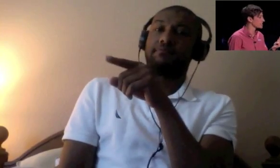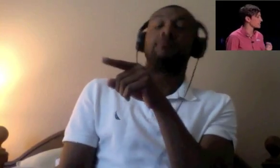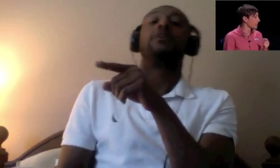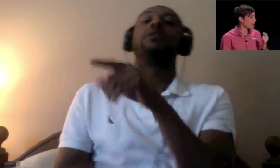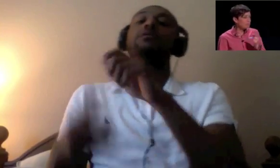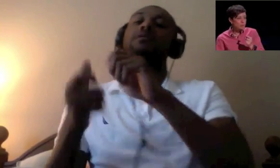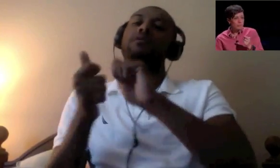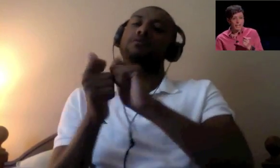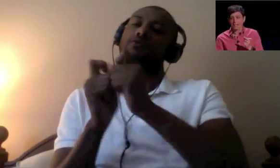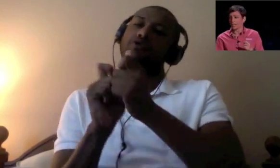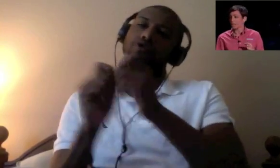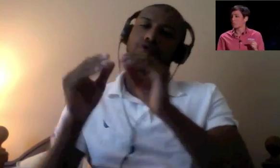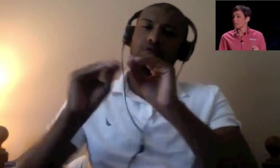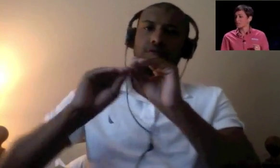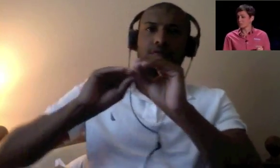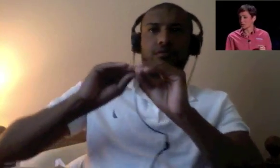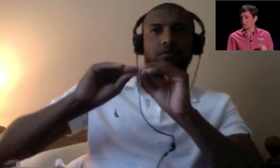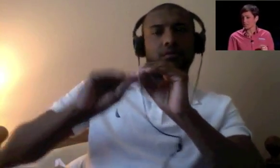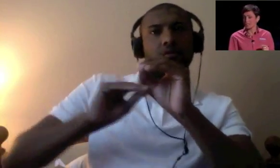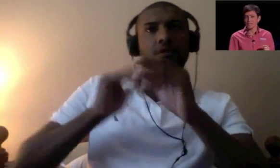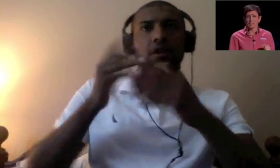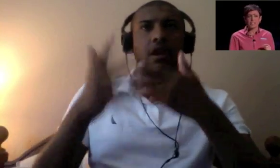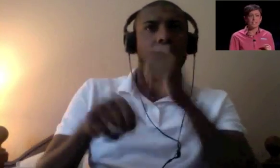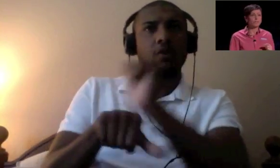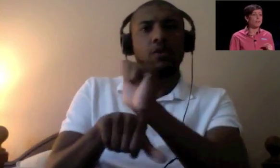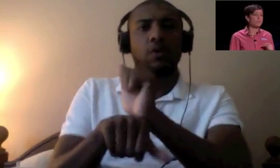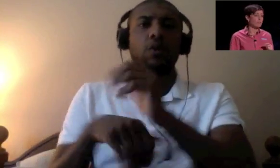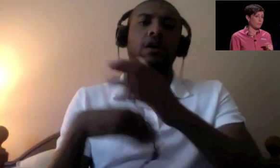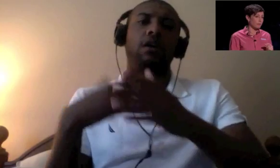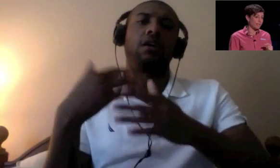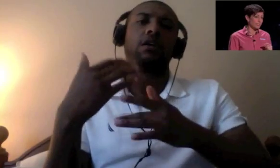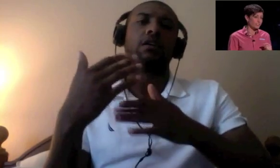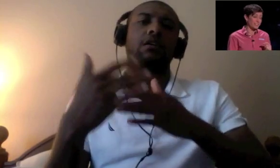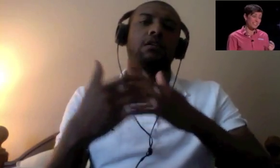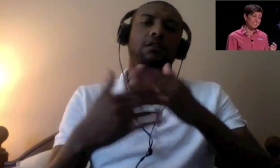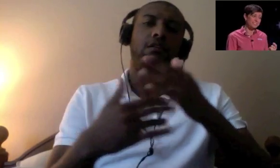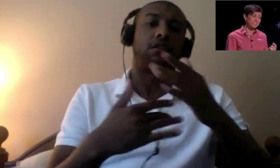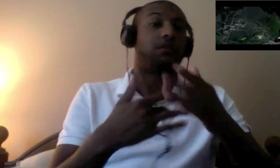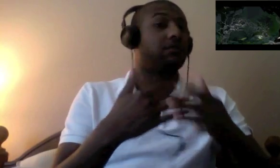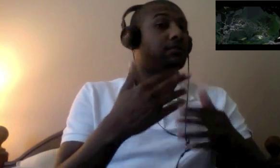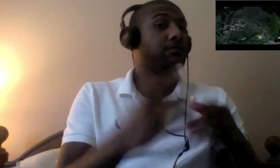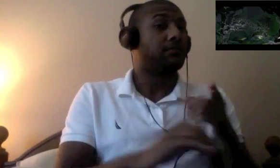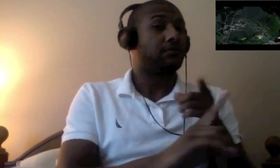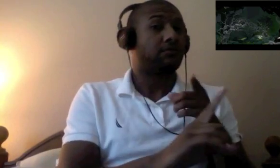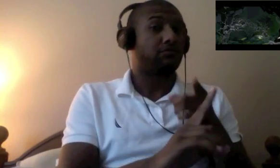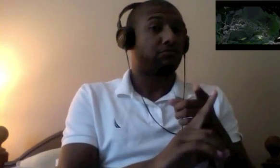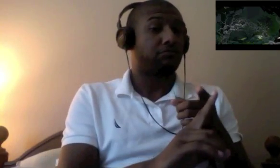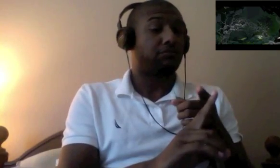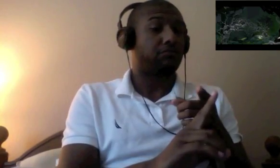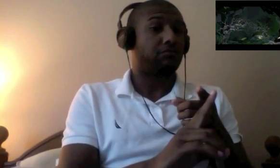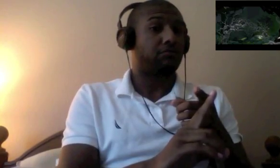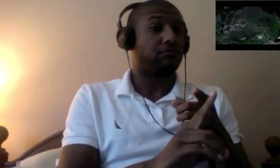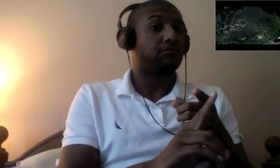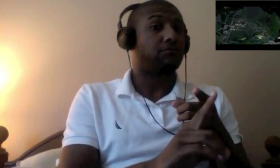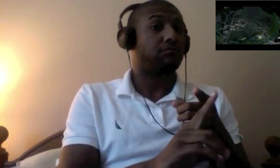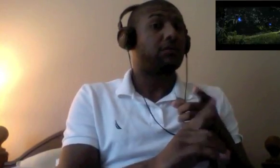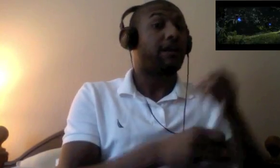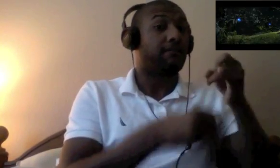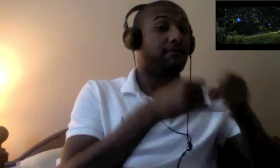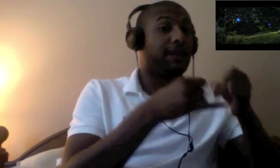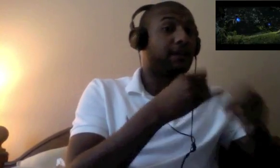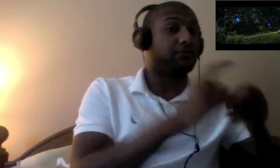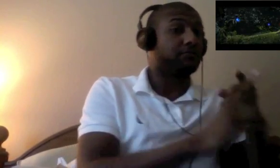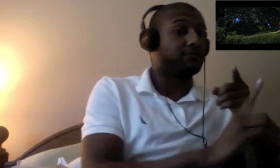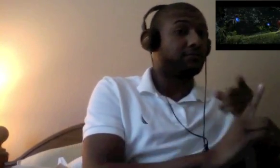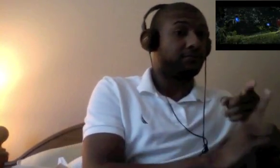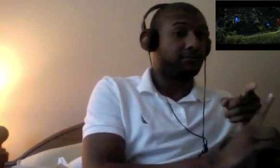adjust this and move that in weeks of work, in rough form, it might look like this, and in final form, like